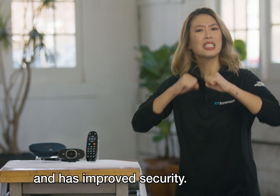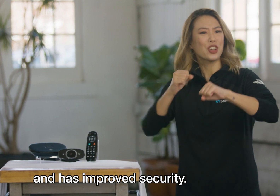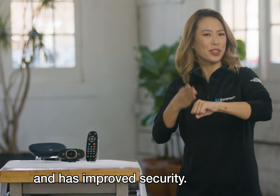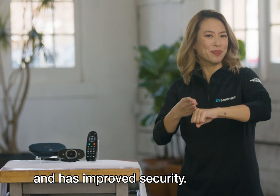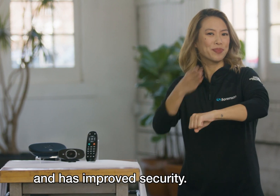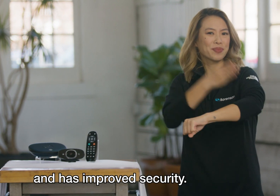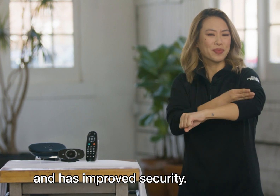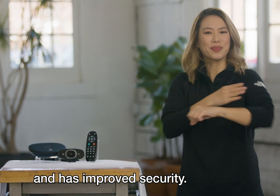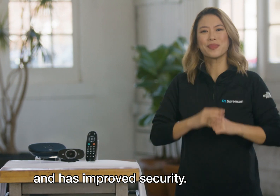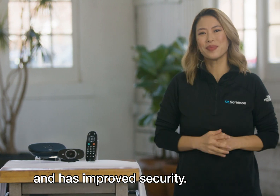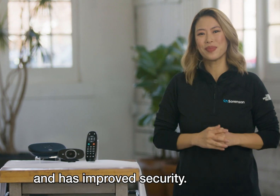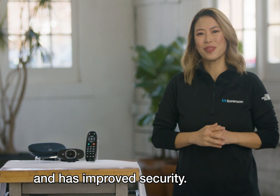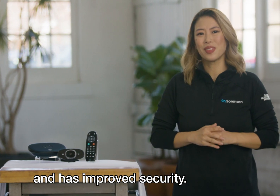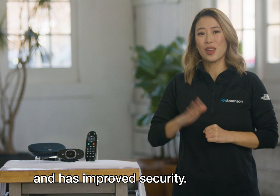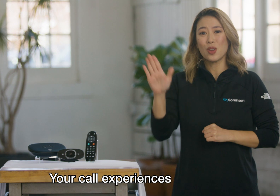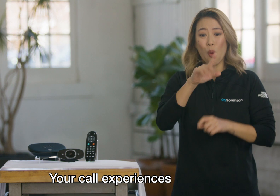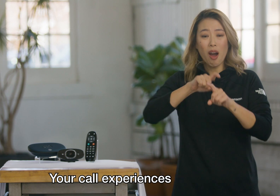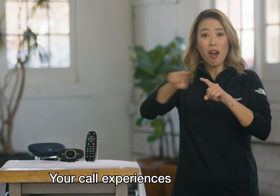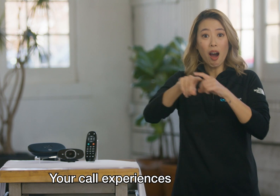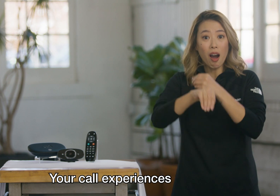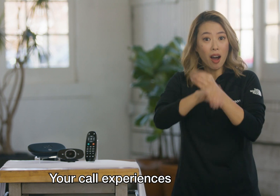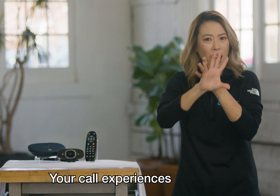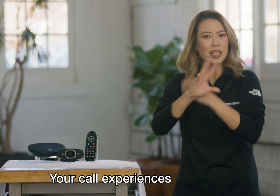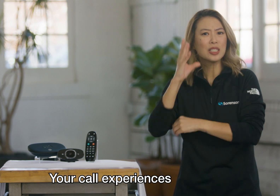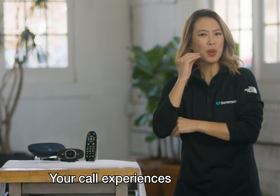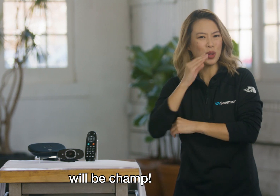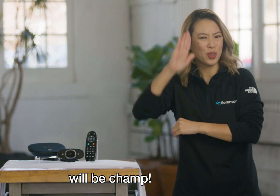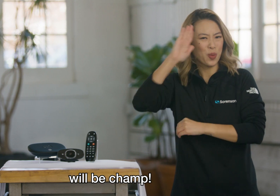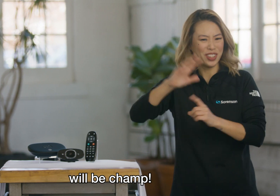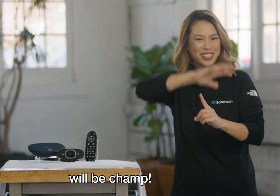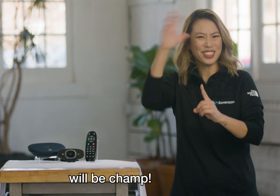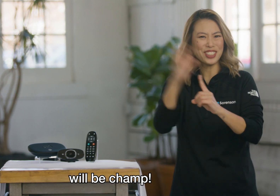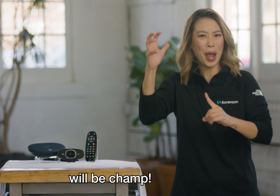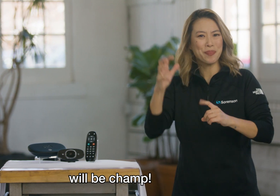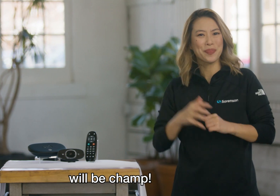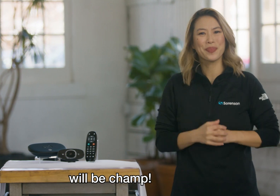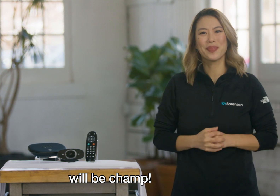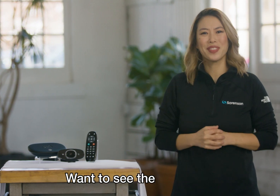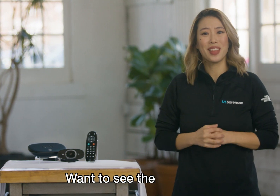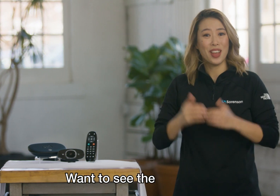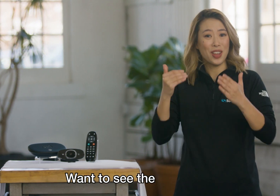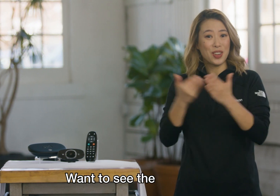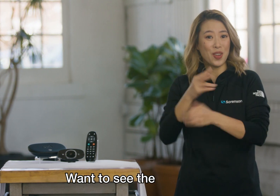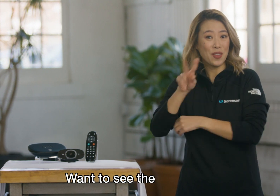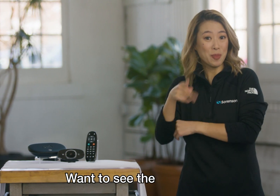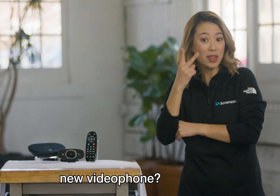has improved security. Your call experience will be champ. Want to see the new video